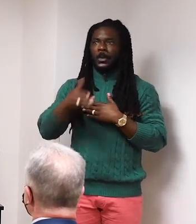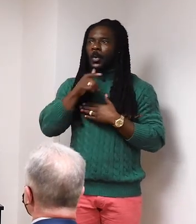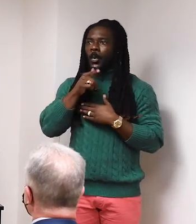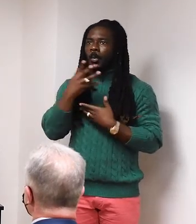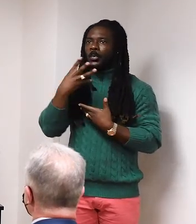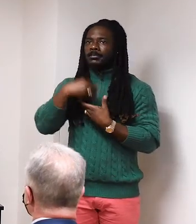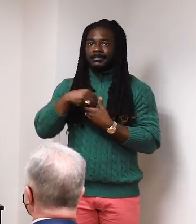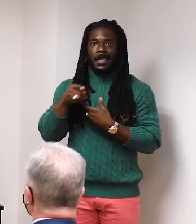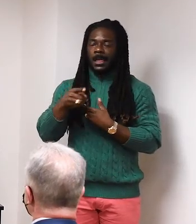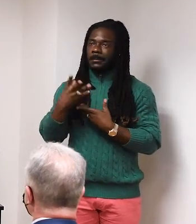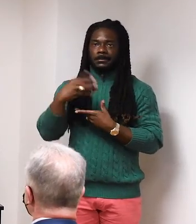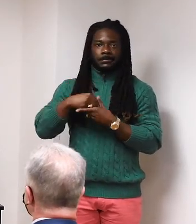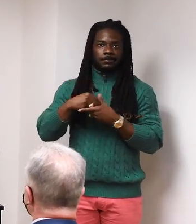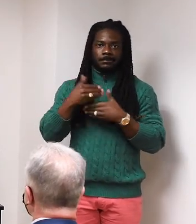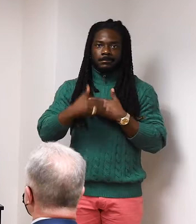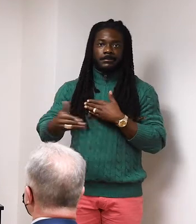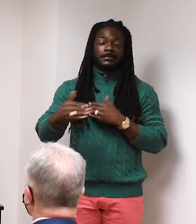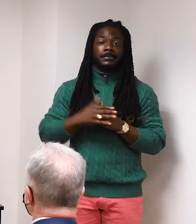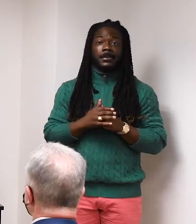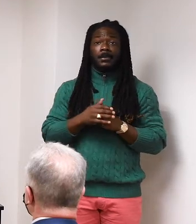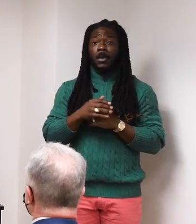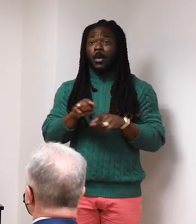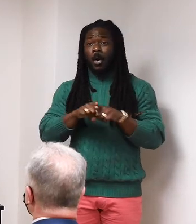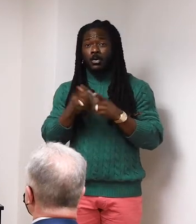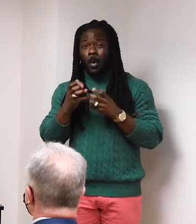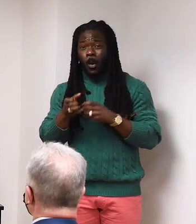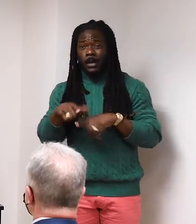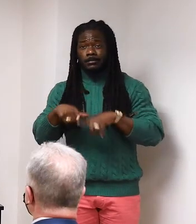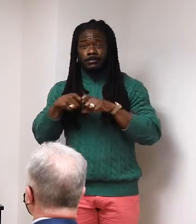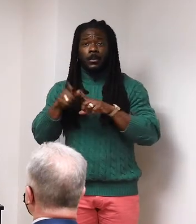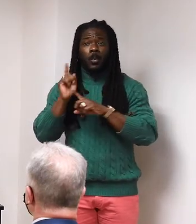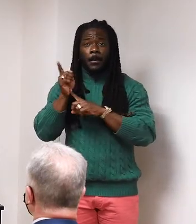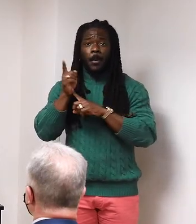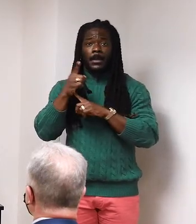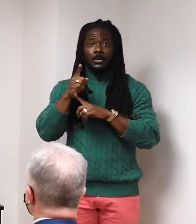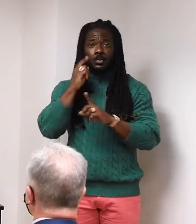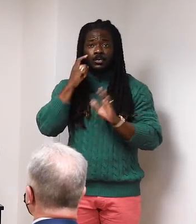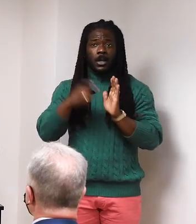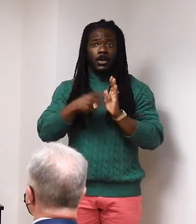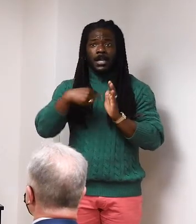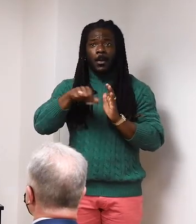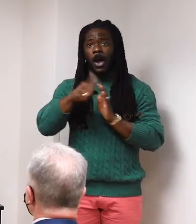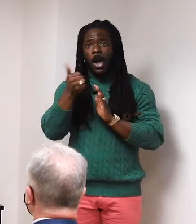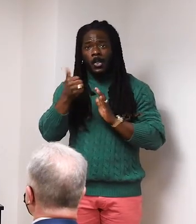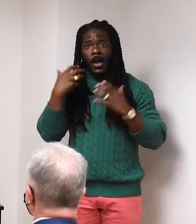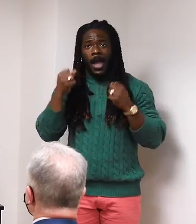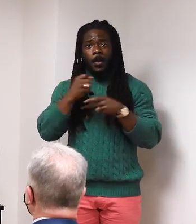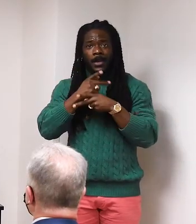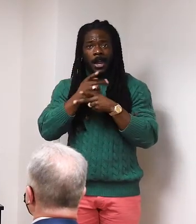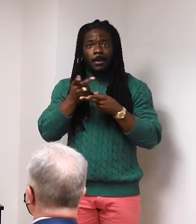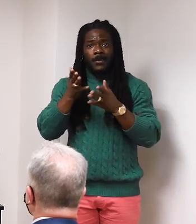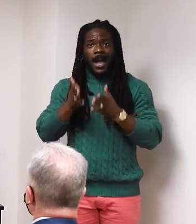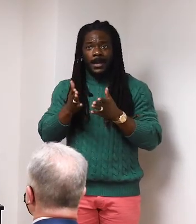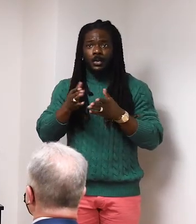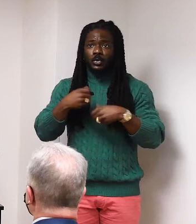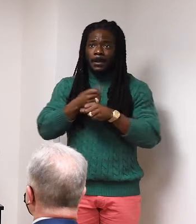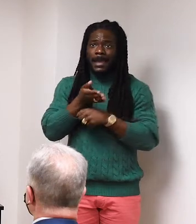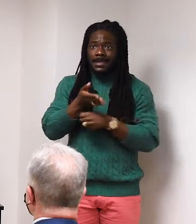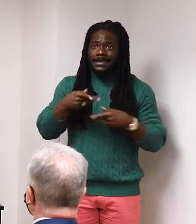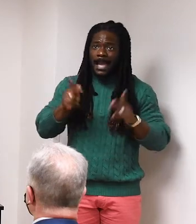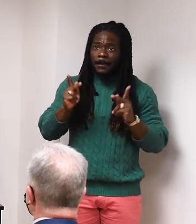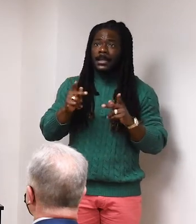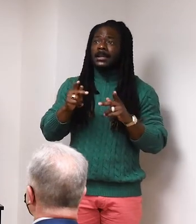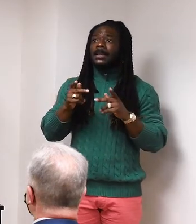and they've been here. I also wanted to take a second to acknowledge our other healthcare providers who make this happen. Those are the people in the